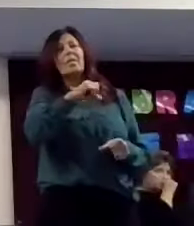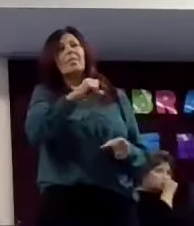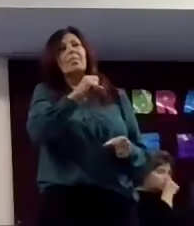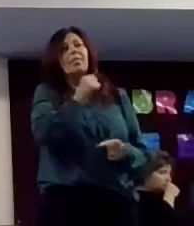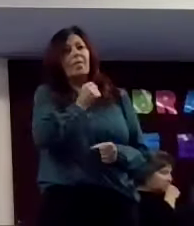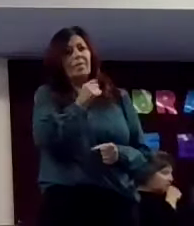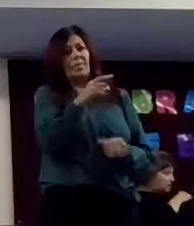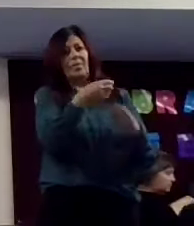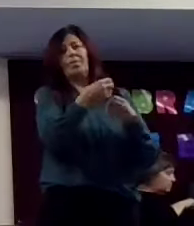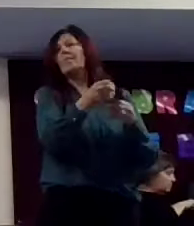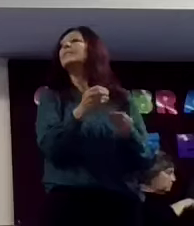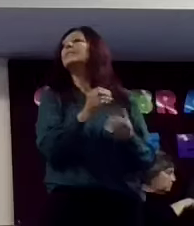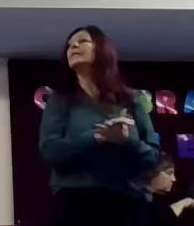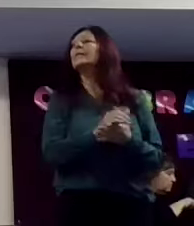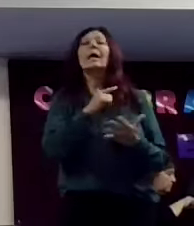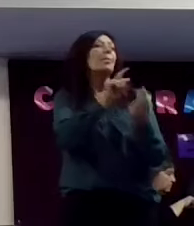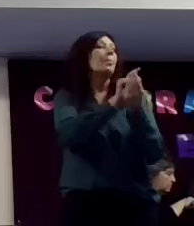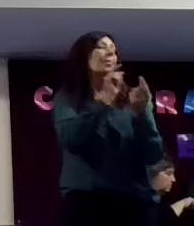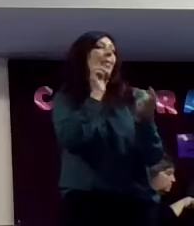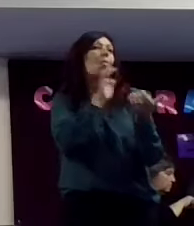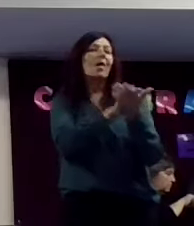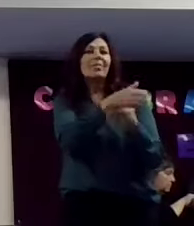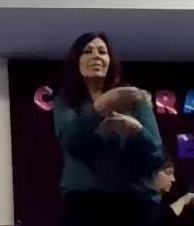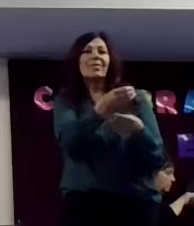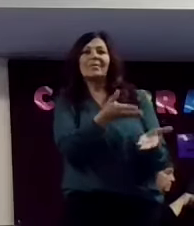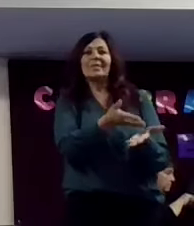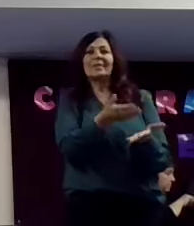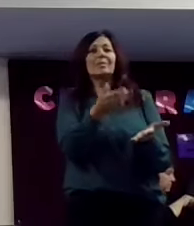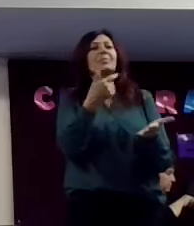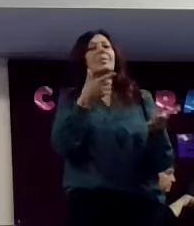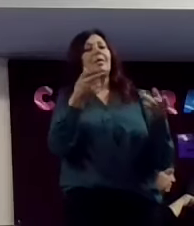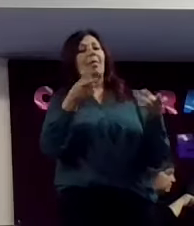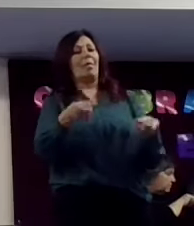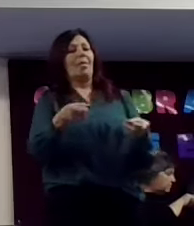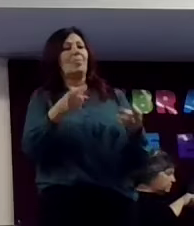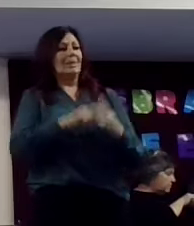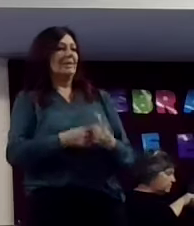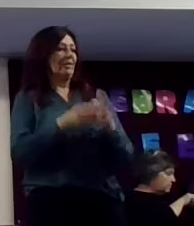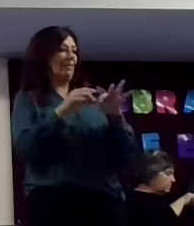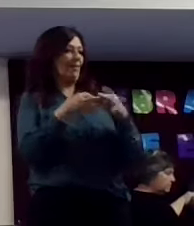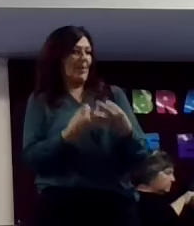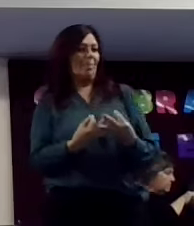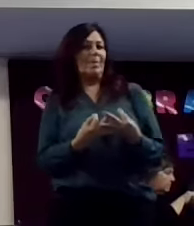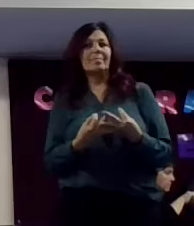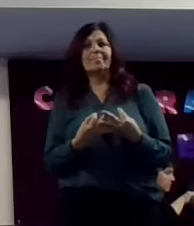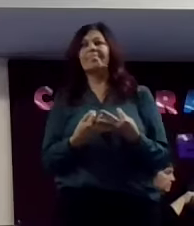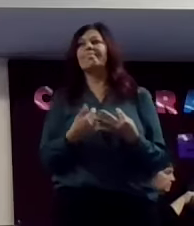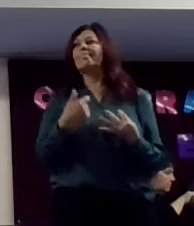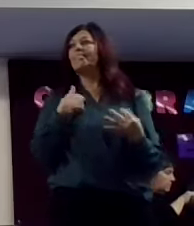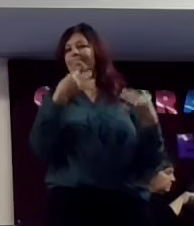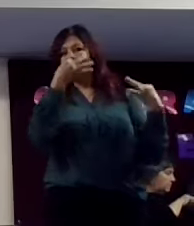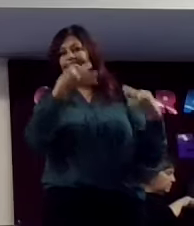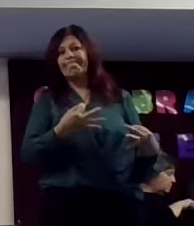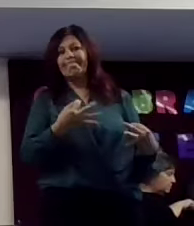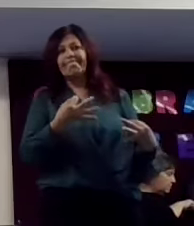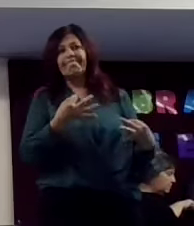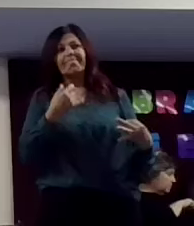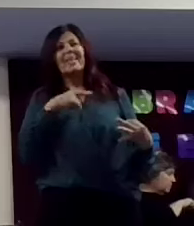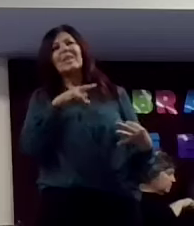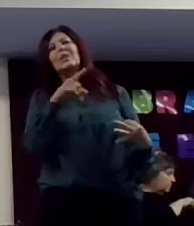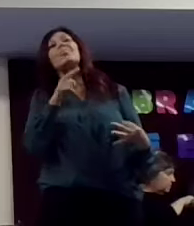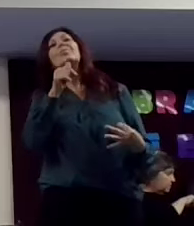the office. I met my wife in the office, and we ended up starting a family, and I decided that I had to go out into